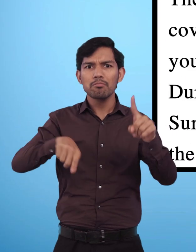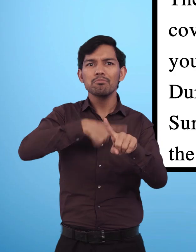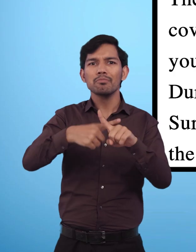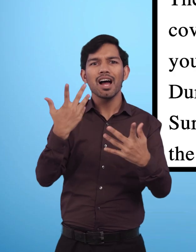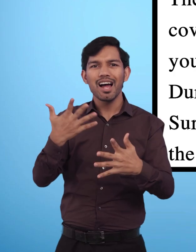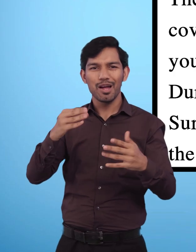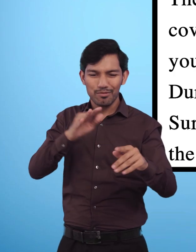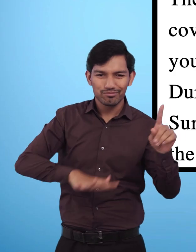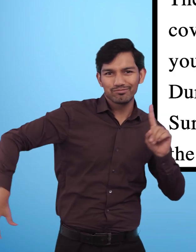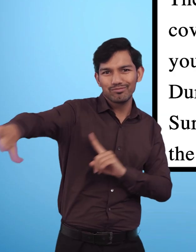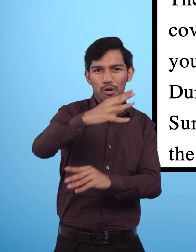and the soil feels damp.